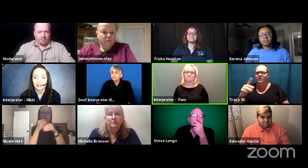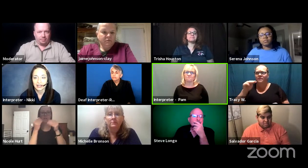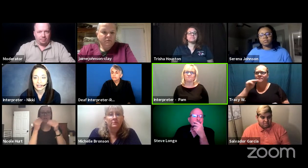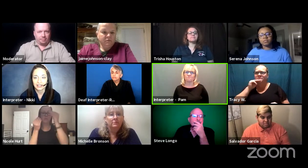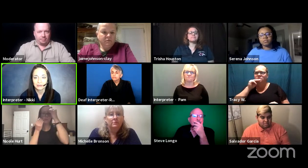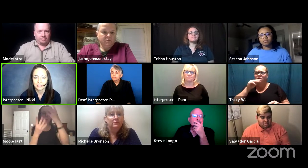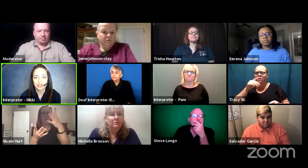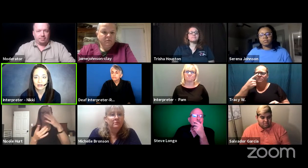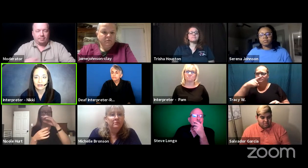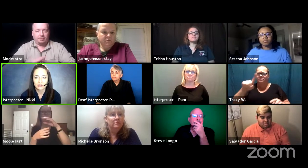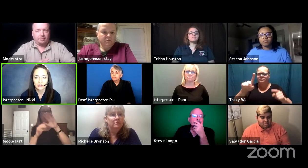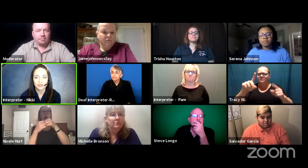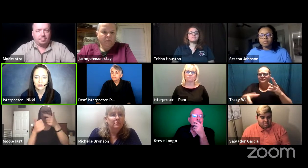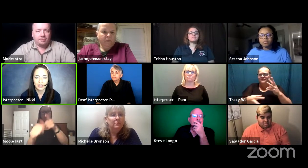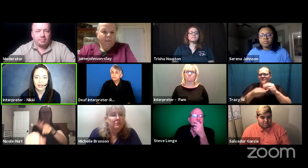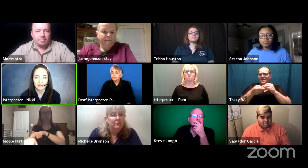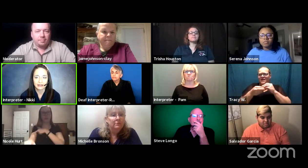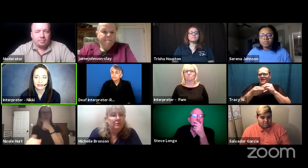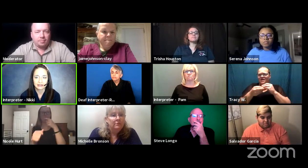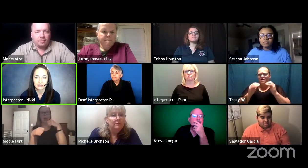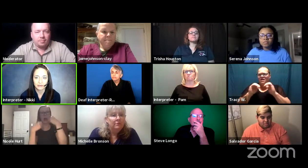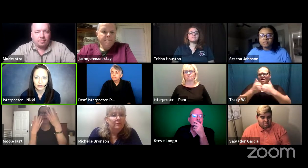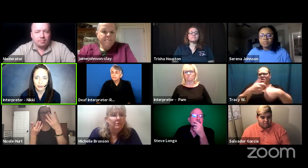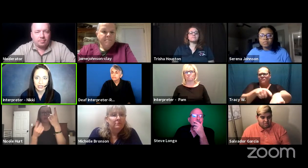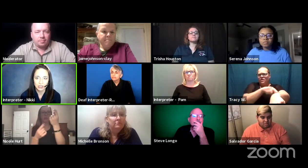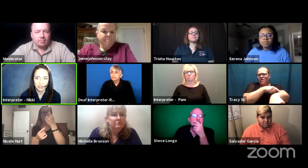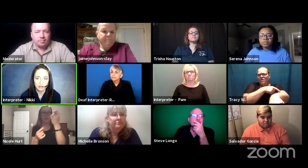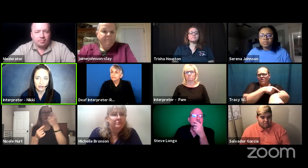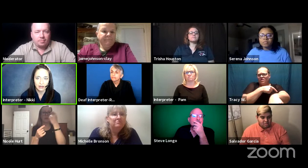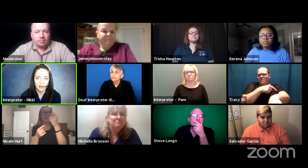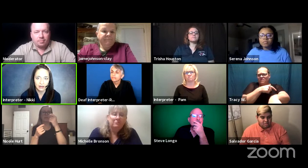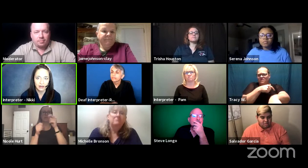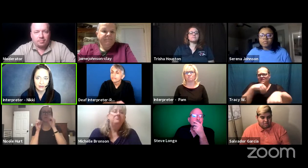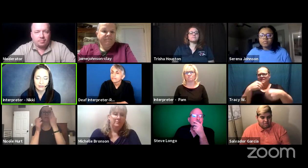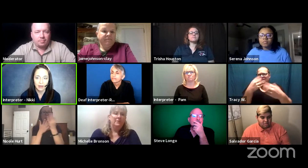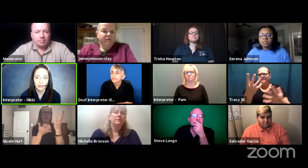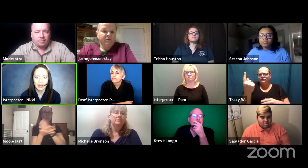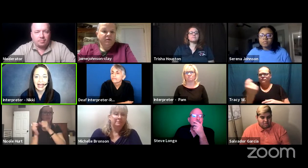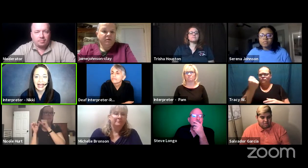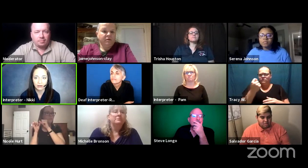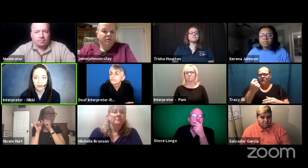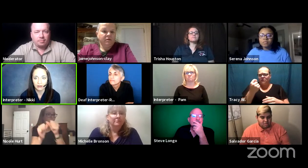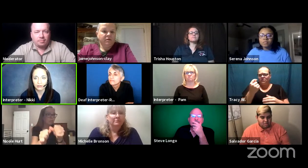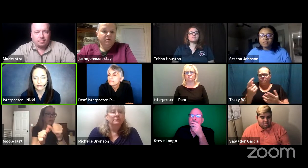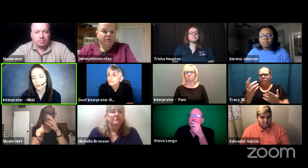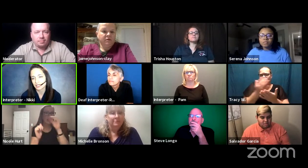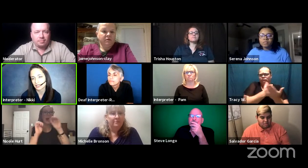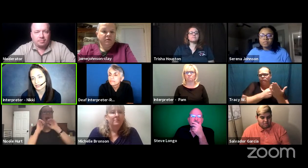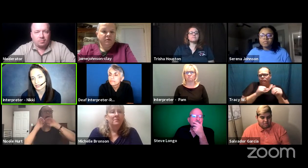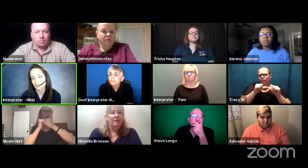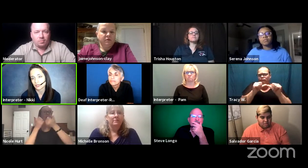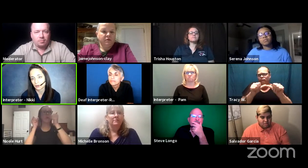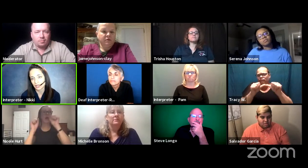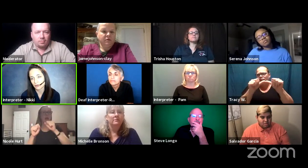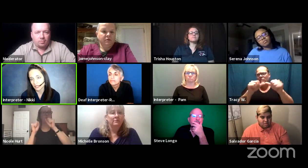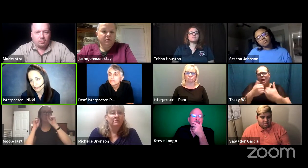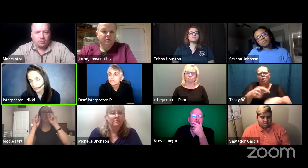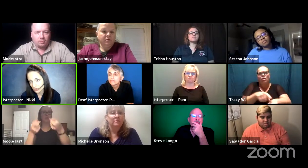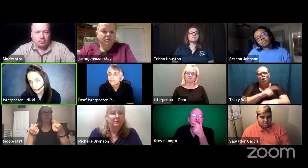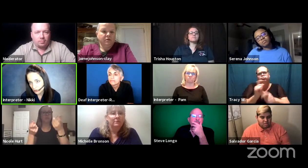And then Michelle, also if you could add some information about how long folks can continue to donate for the Giving